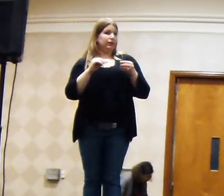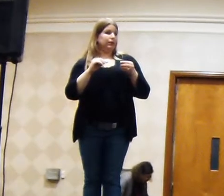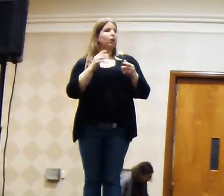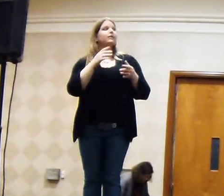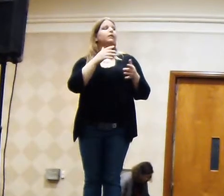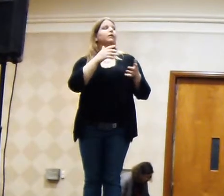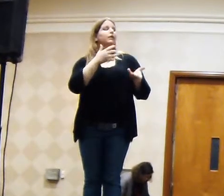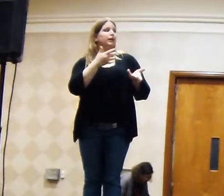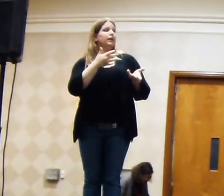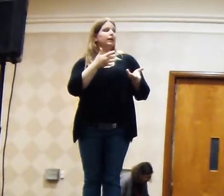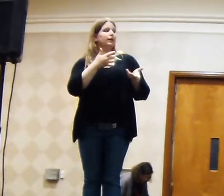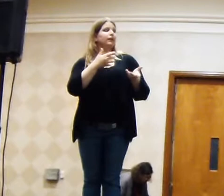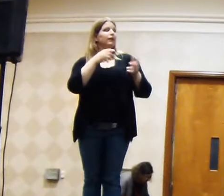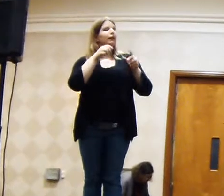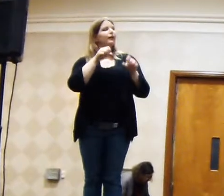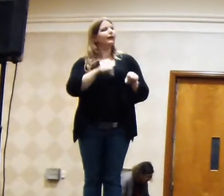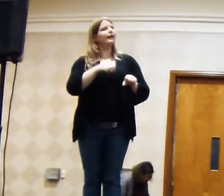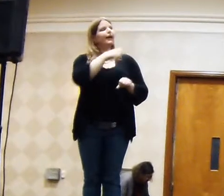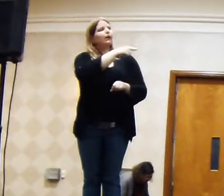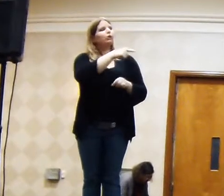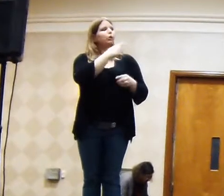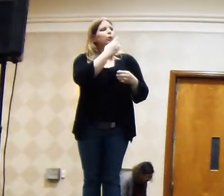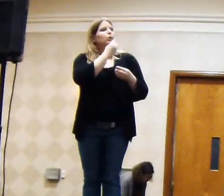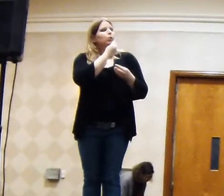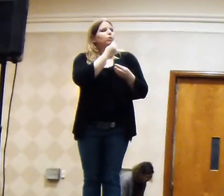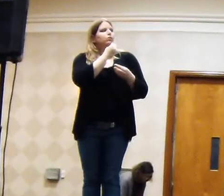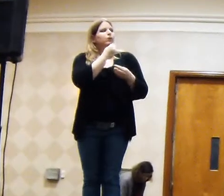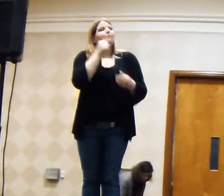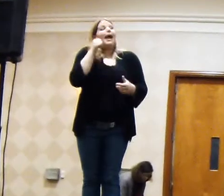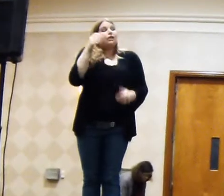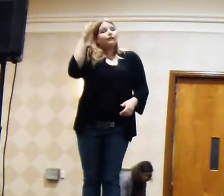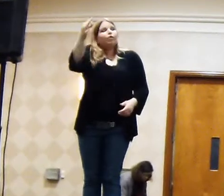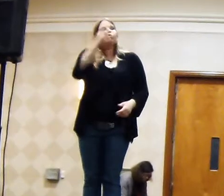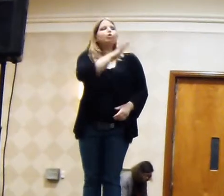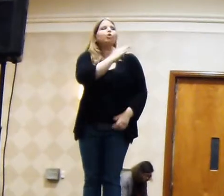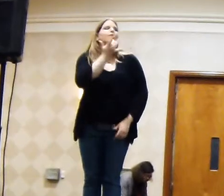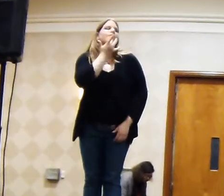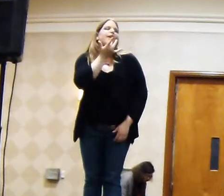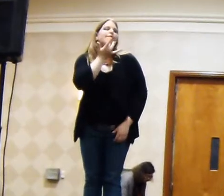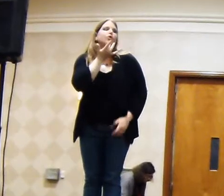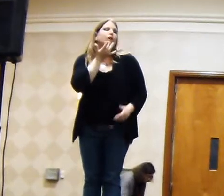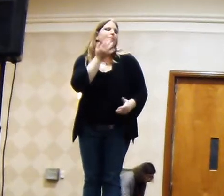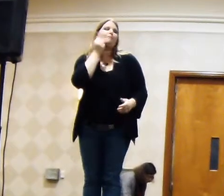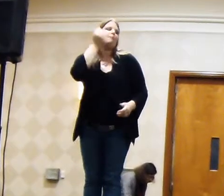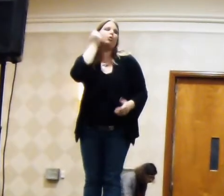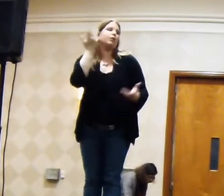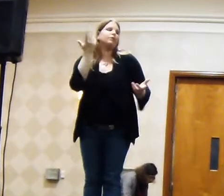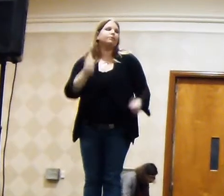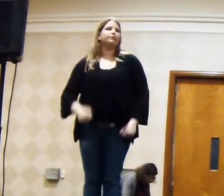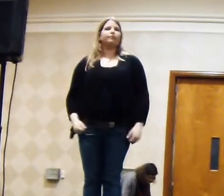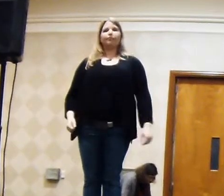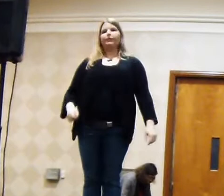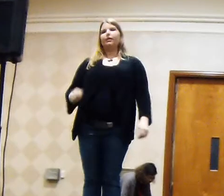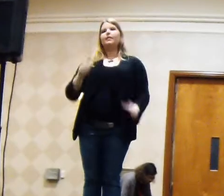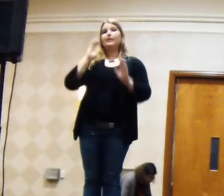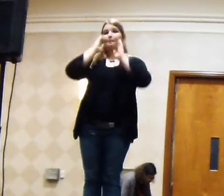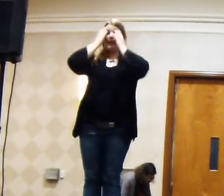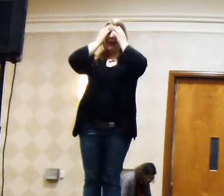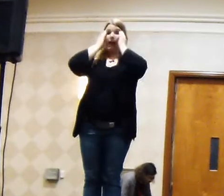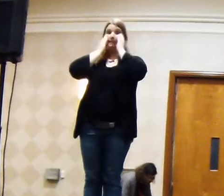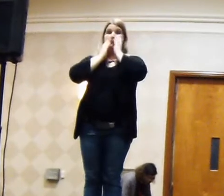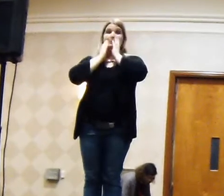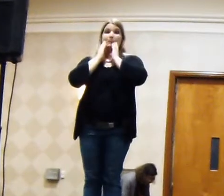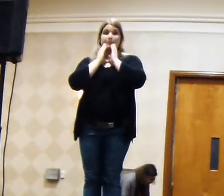but what's one of your favorite behind-the-scenes moments from the first Back to the Future? My favorite memory is that I had all this makeup on in the